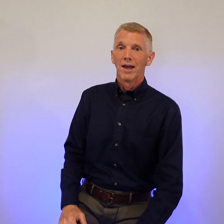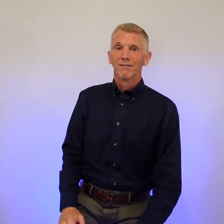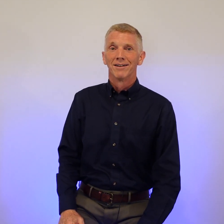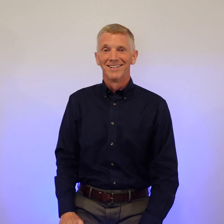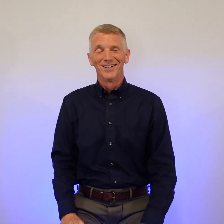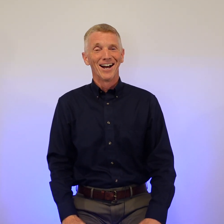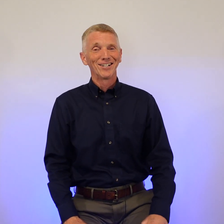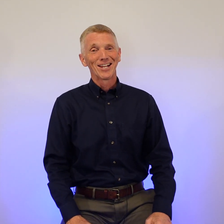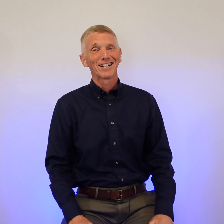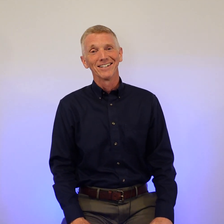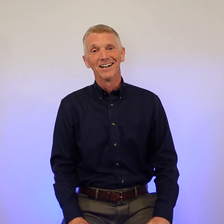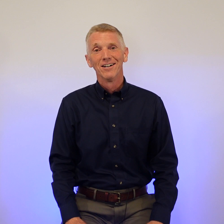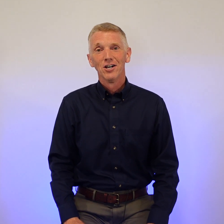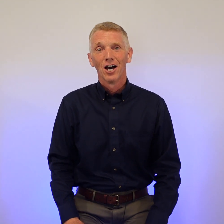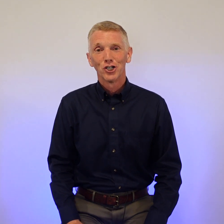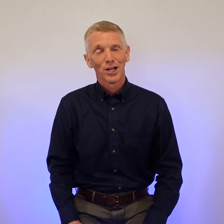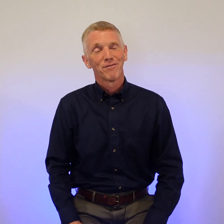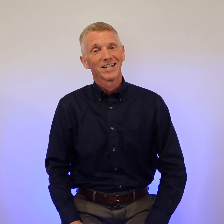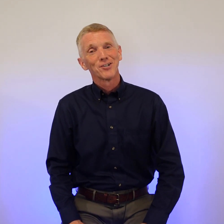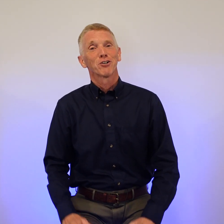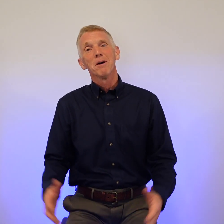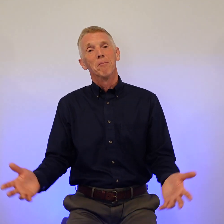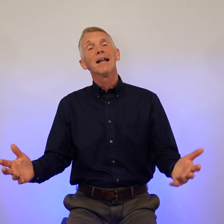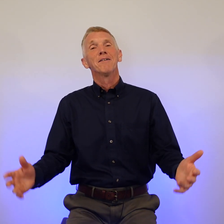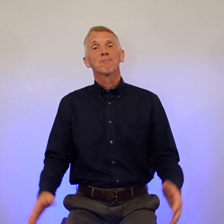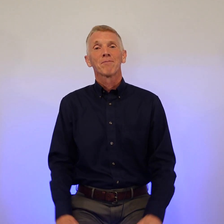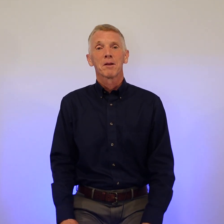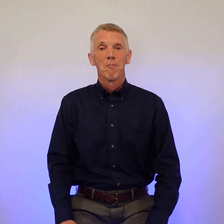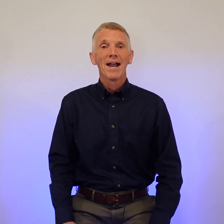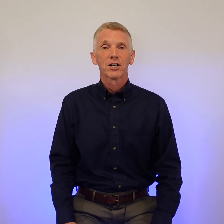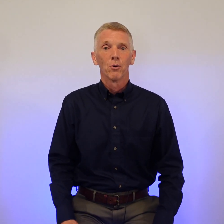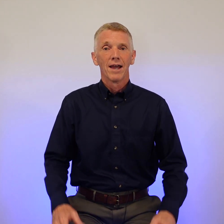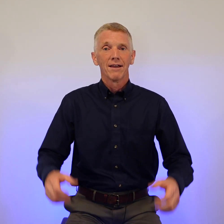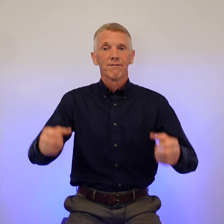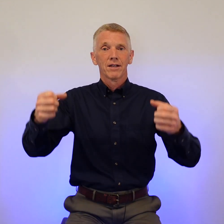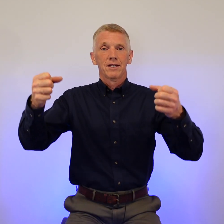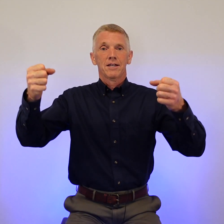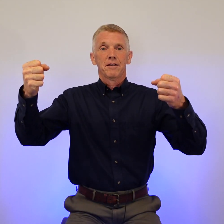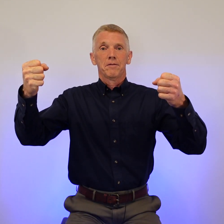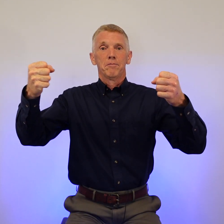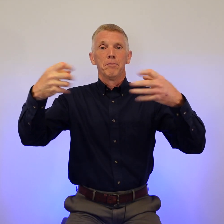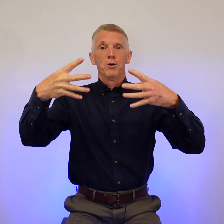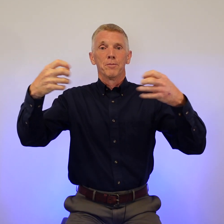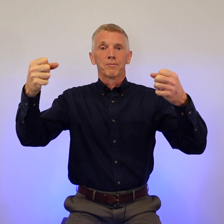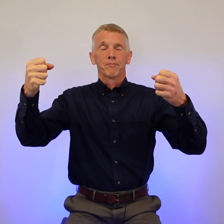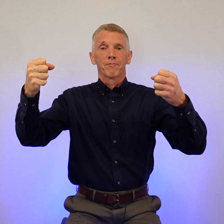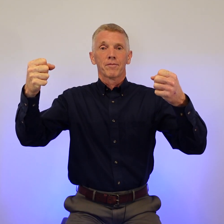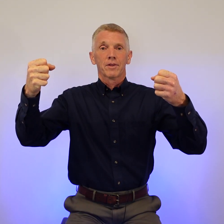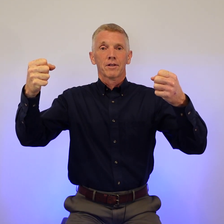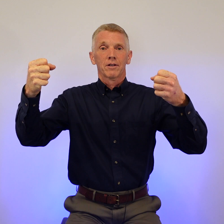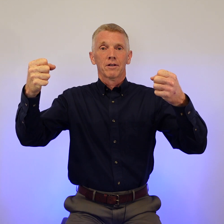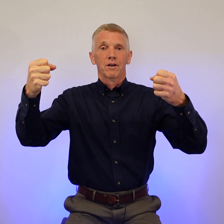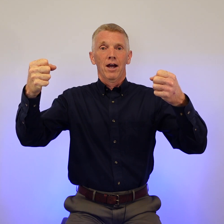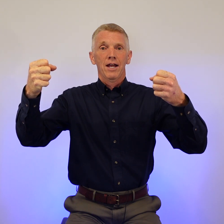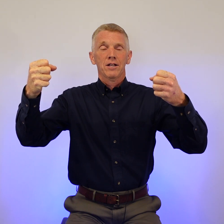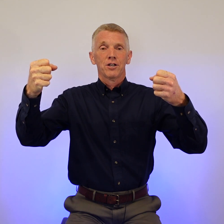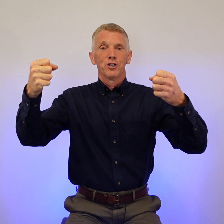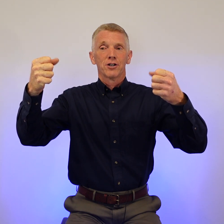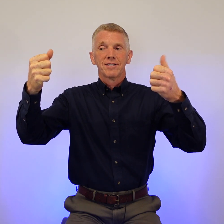microwave? Not exactly a chef's instrument, but microwave, boom. All right, you're gonna take